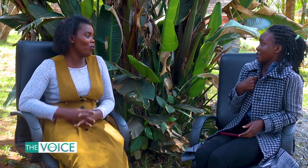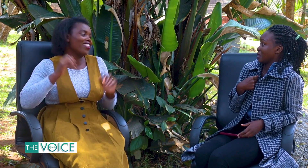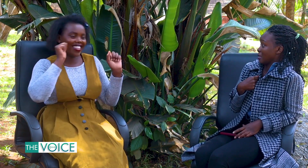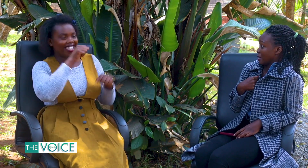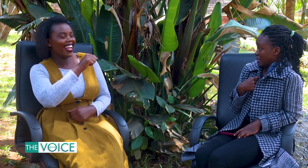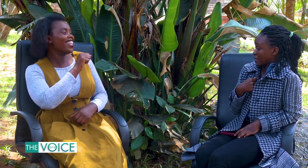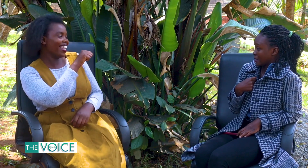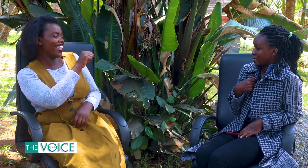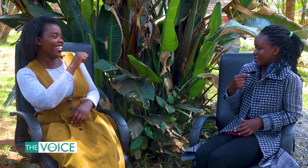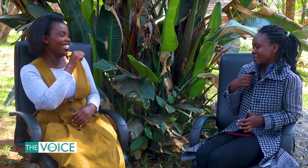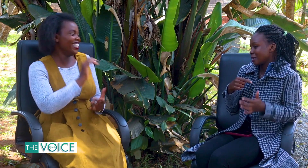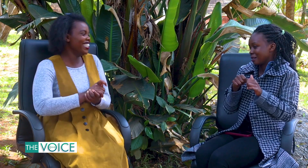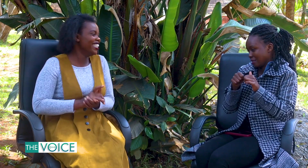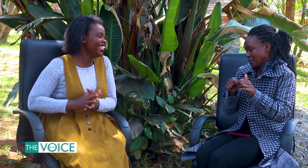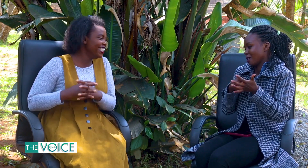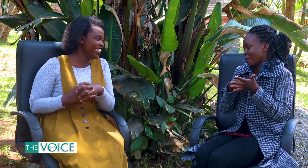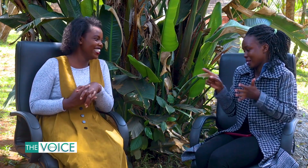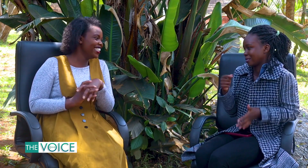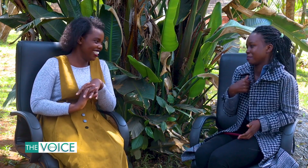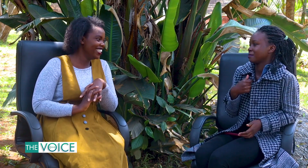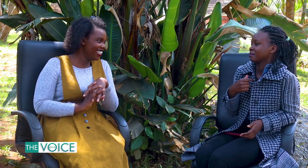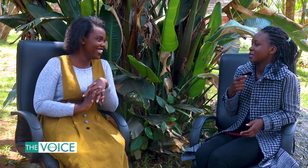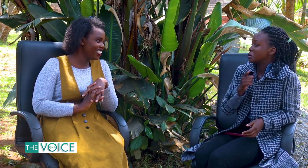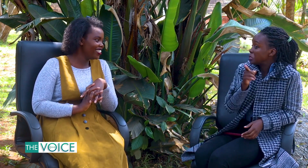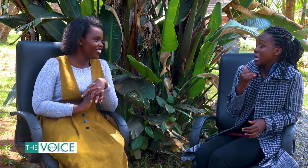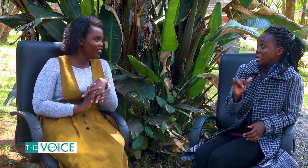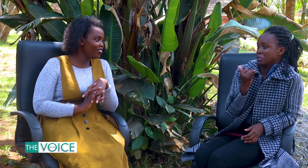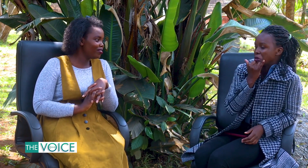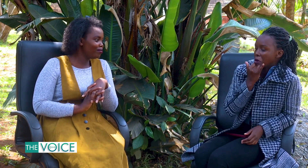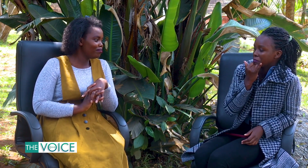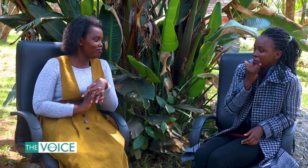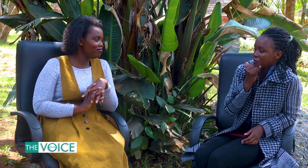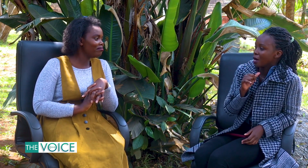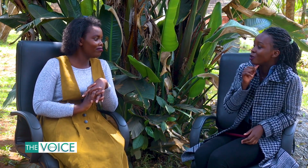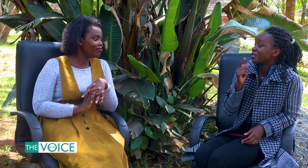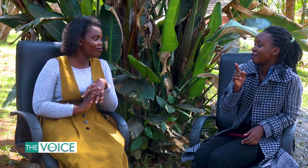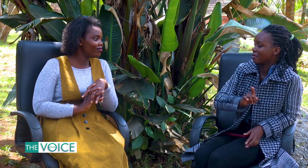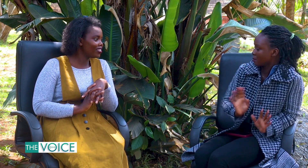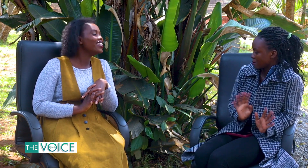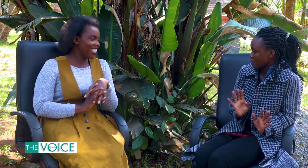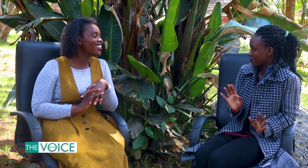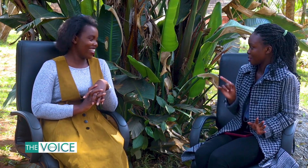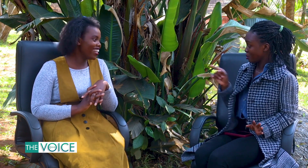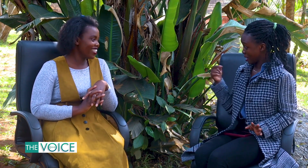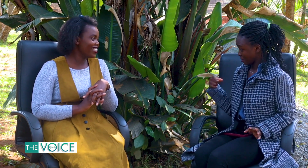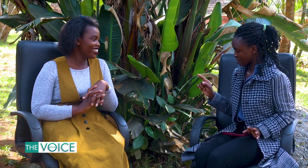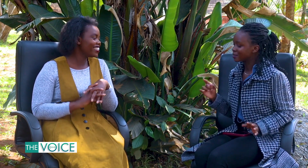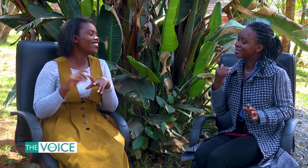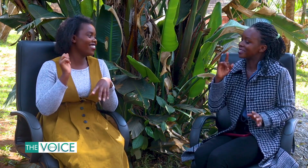she corrects me so well. And that is very, very, very good. She'll tell me that this is wrong, you have to say this way, this is